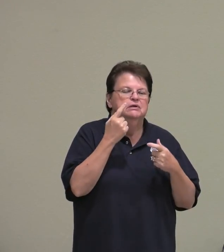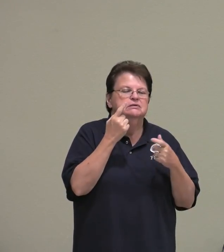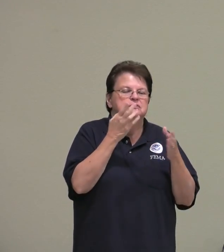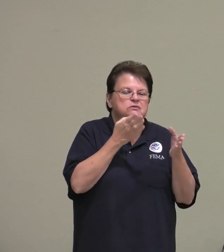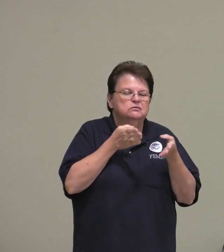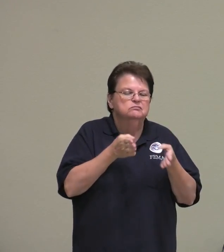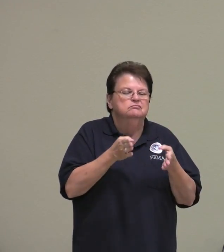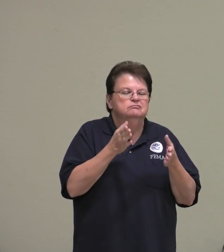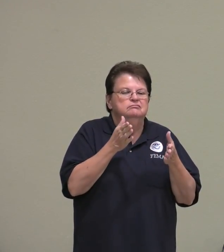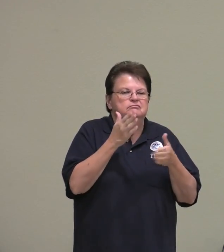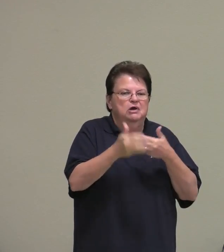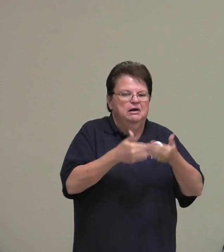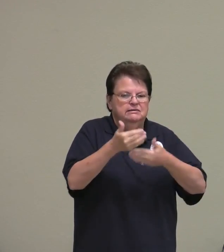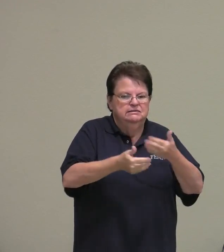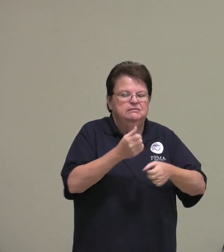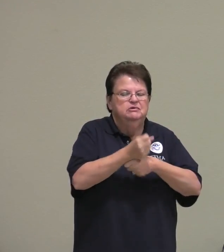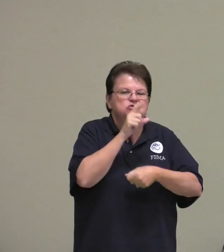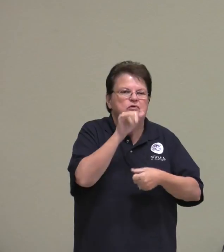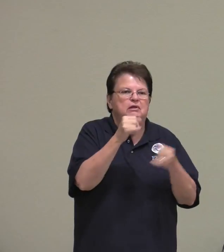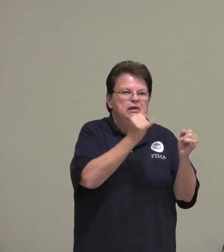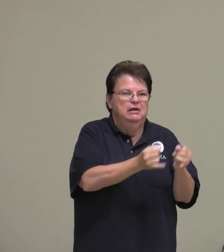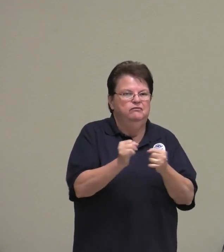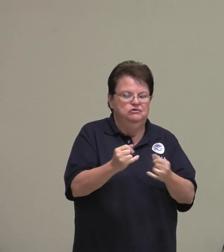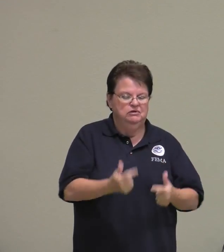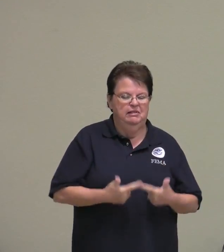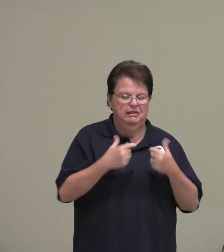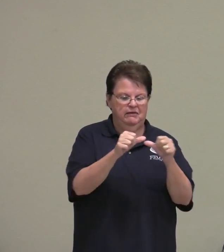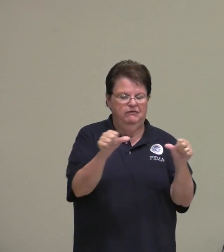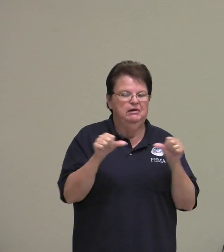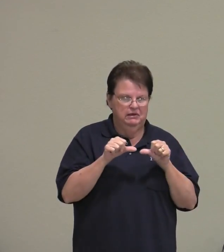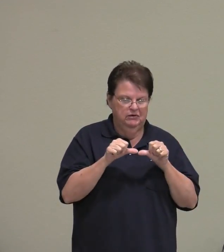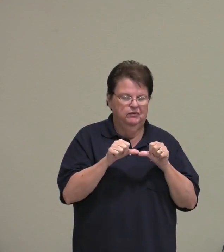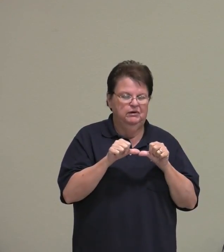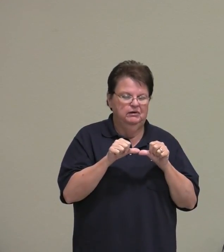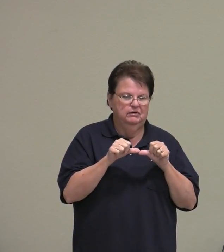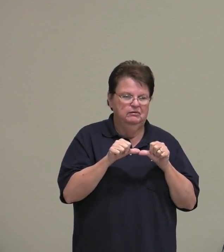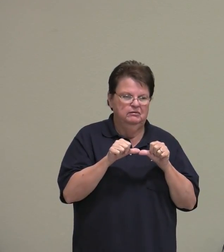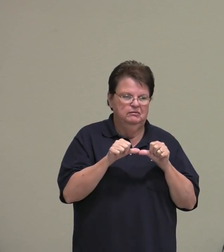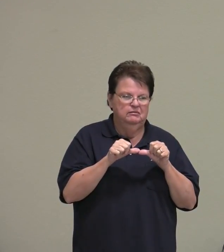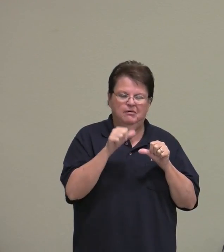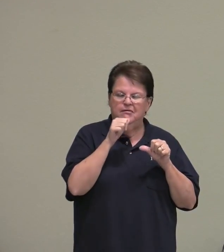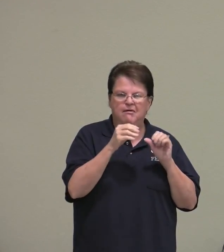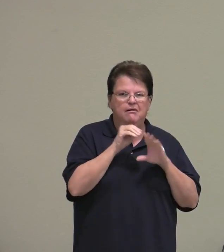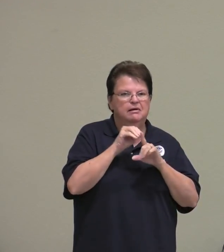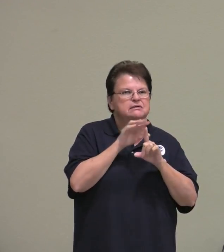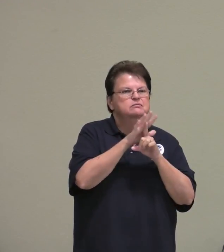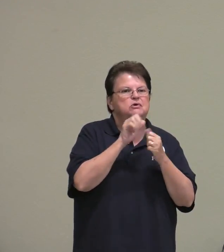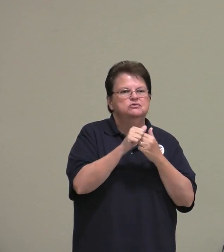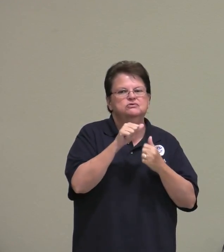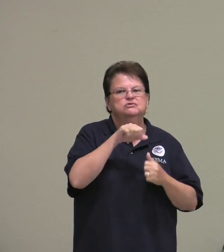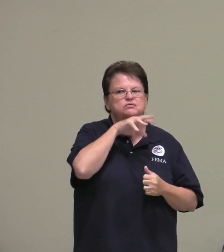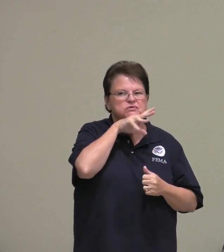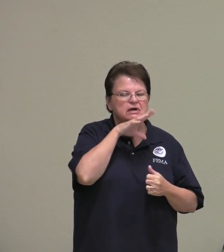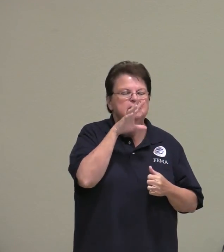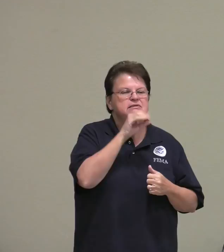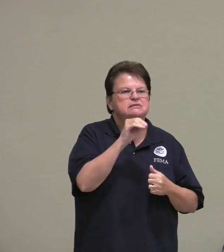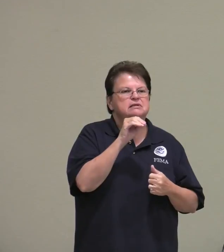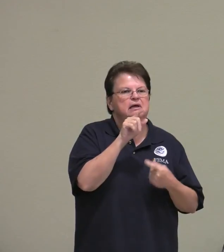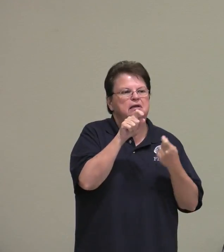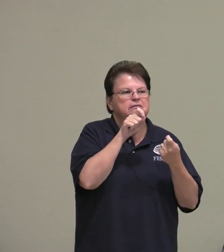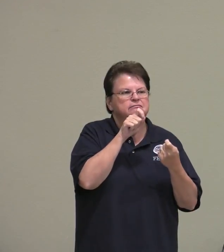to ensure that those individuals who are living in the area aren't exposed to dust and particulates.